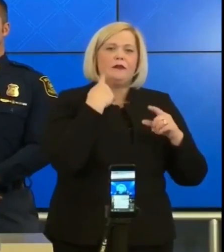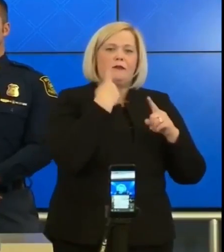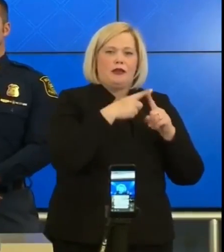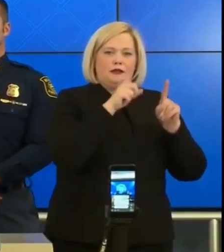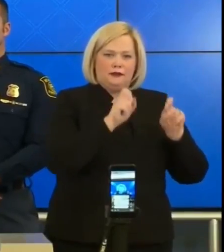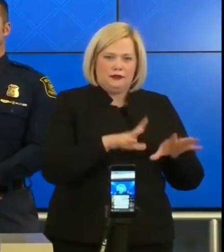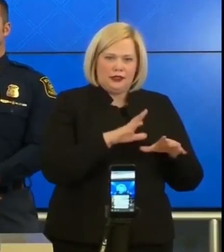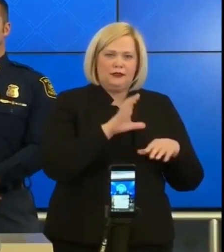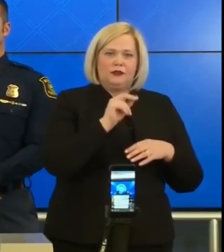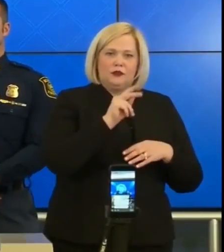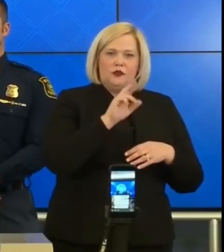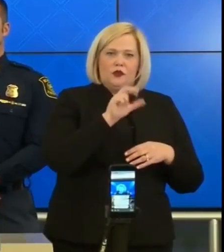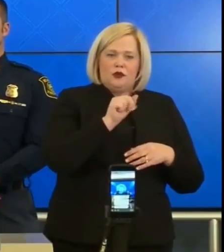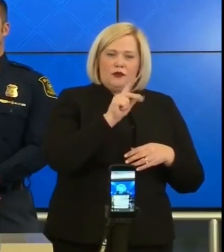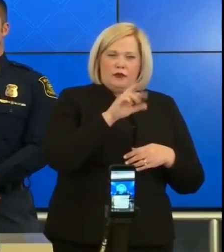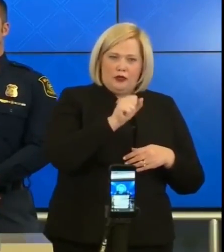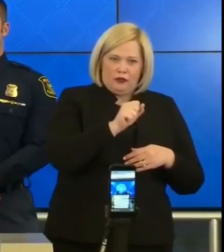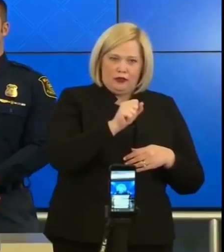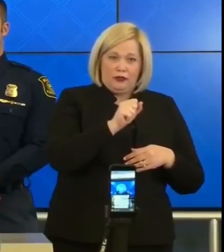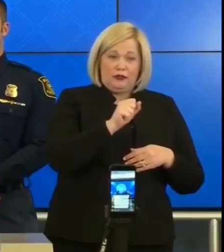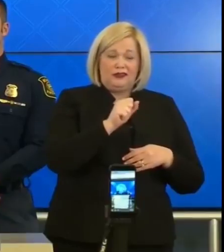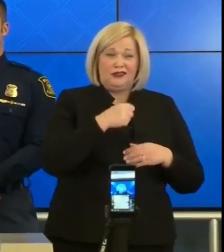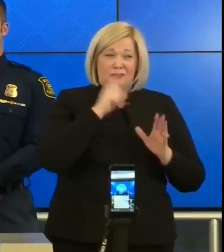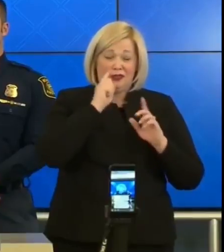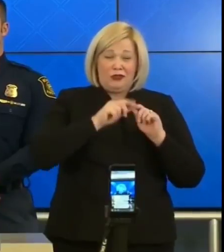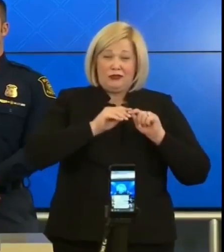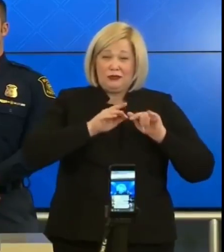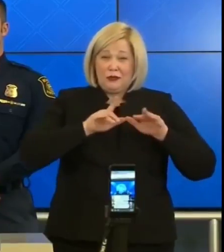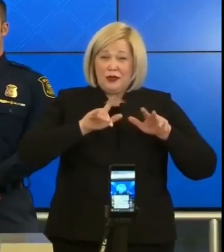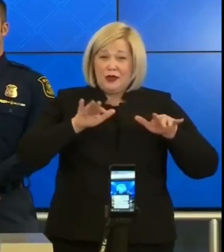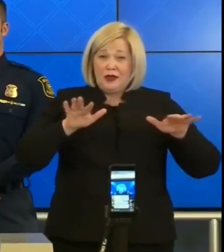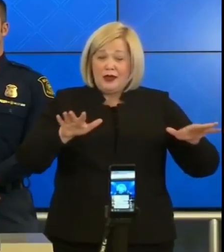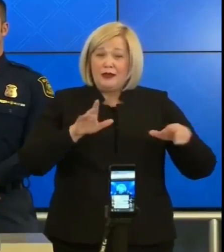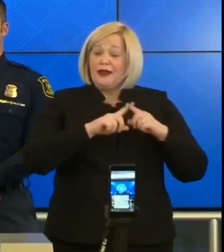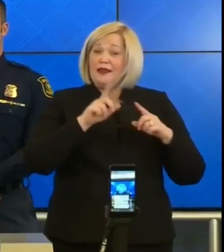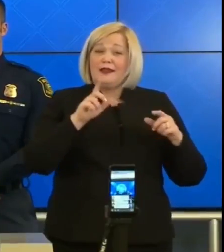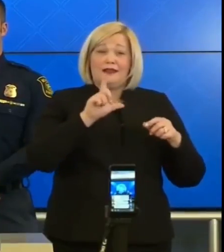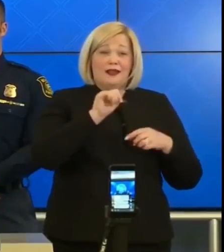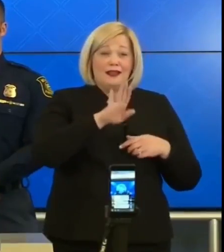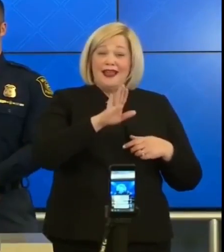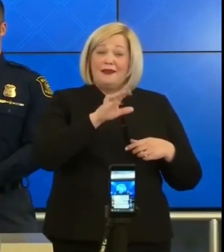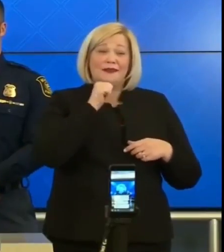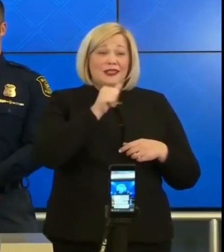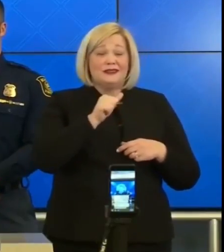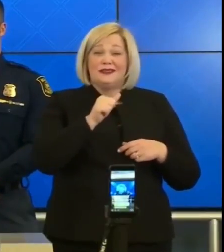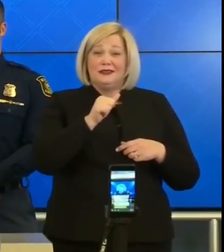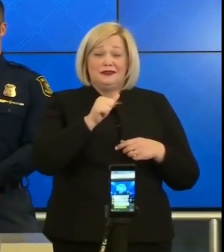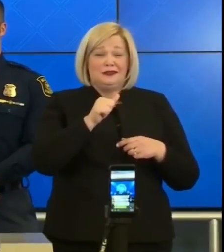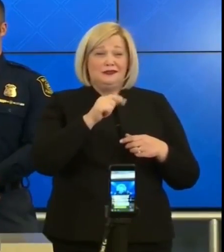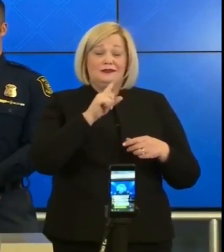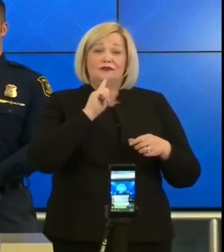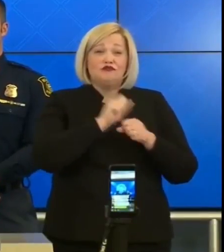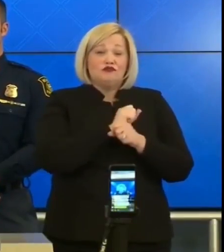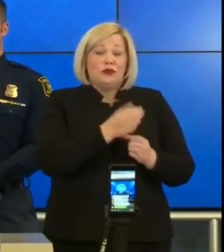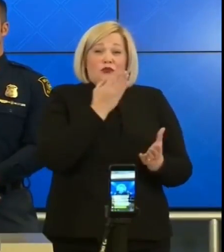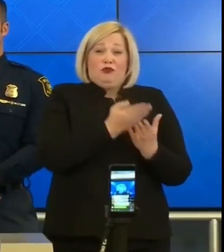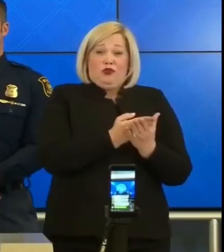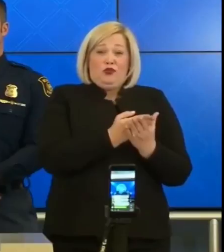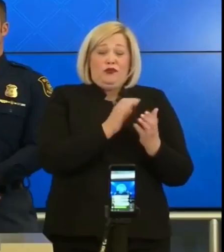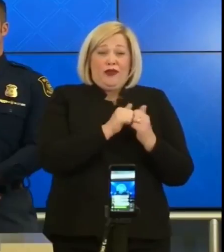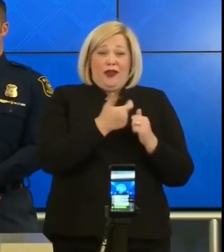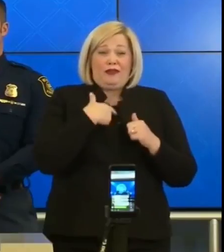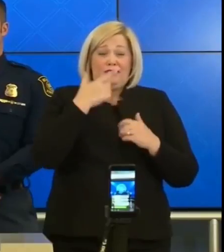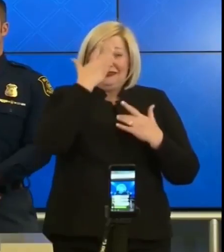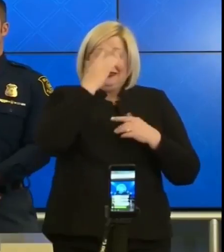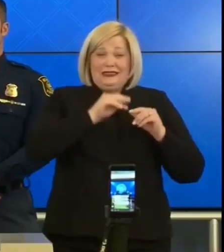of community spread, and our lab testing data does not give us the full picture of what is going on as far as this